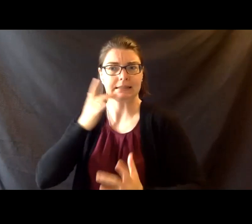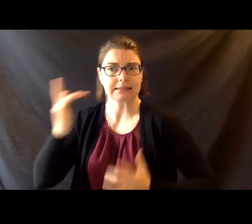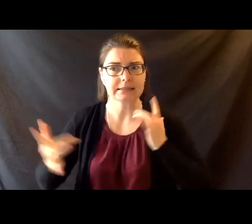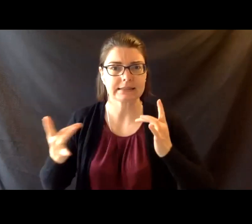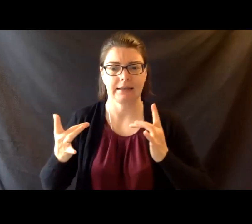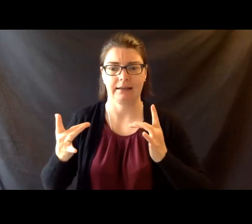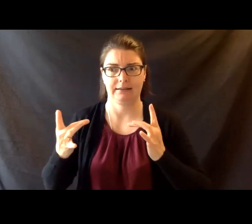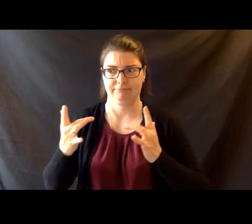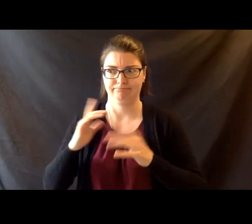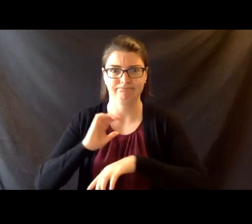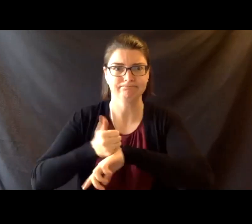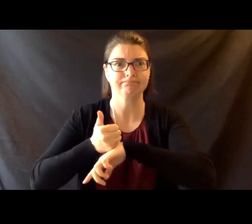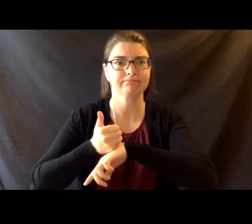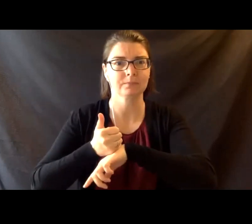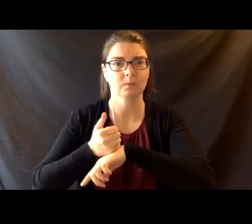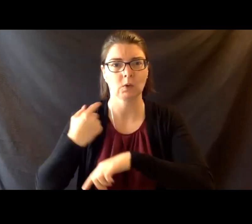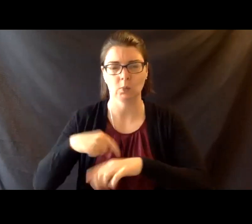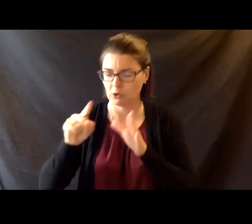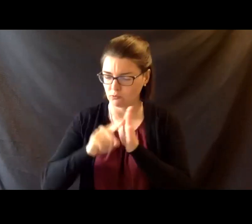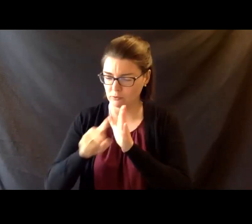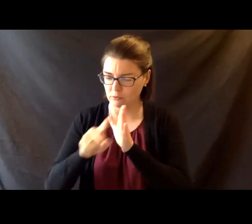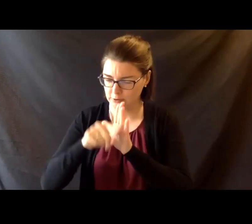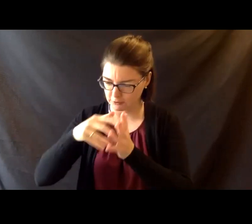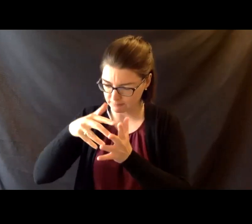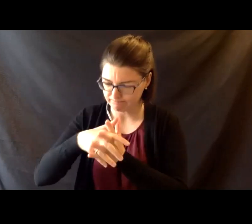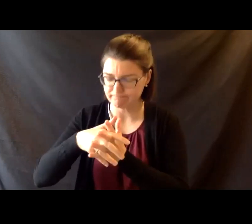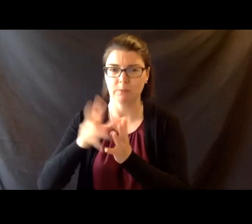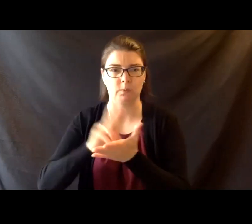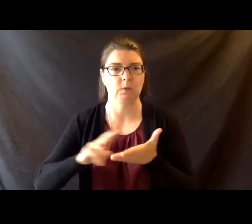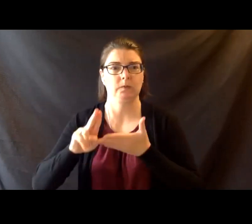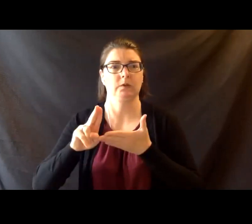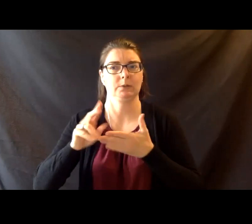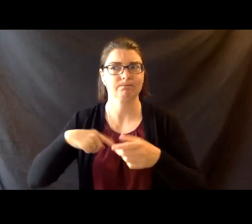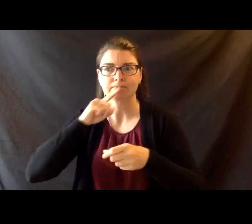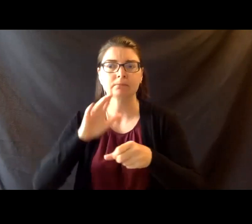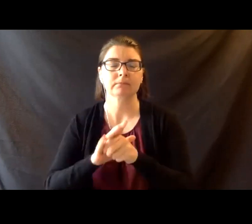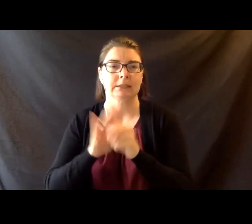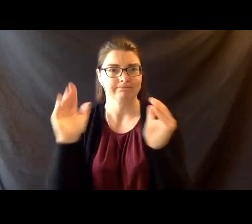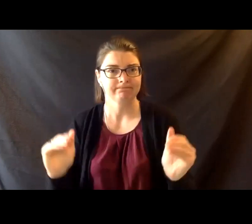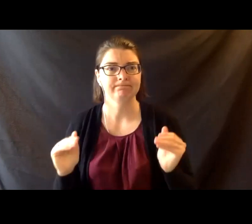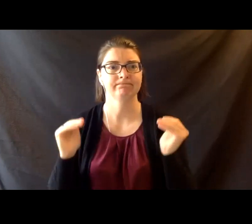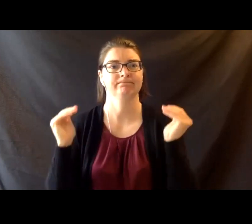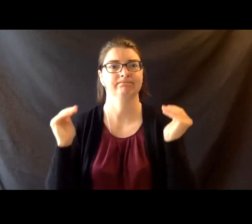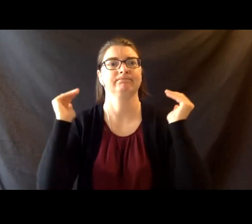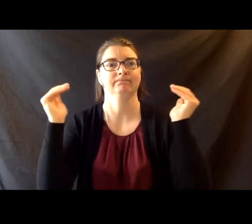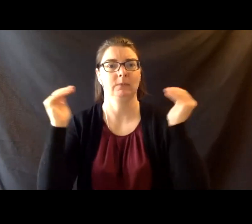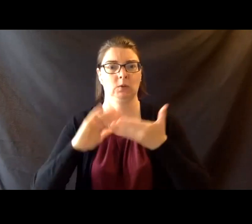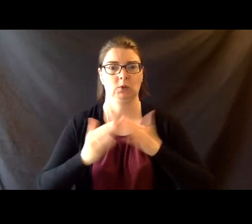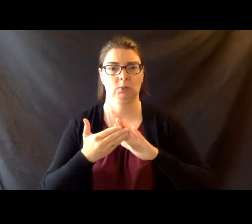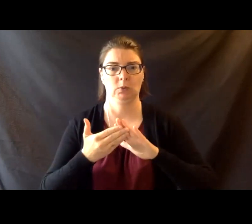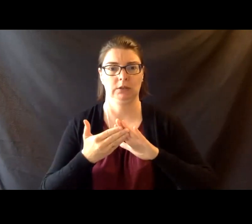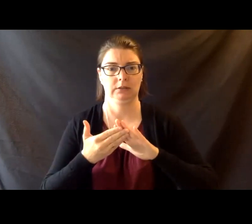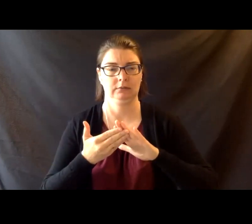built. We are a research-intensive university that's committed to enhancing the well-being of the communities we